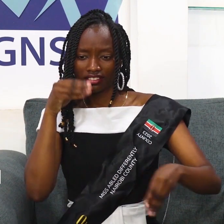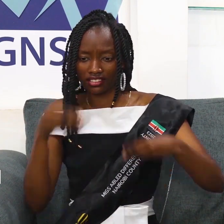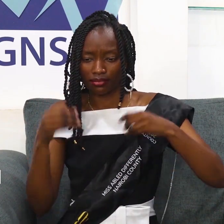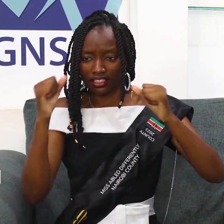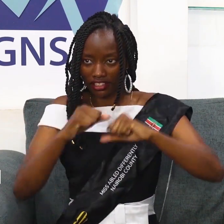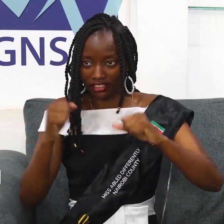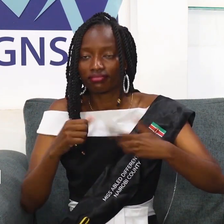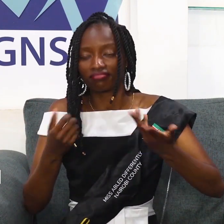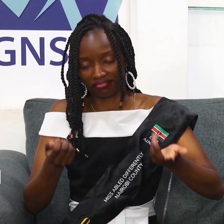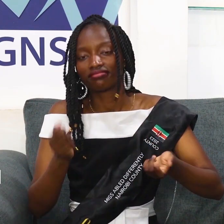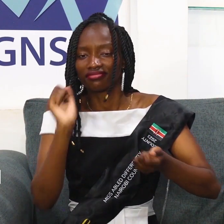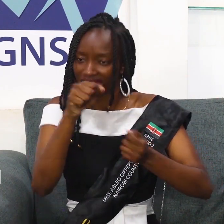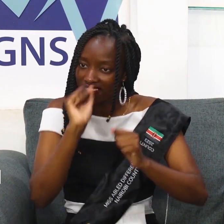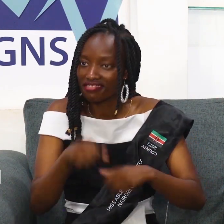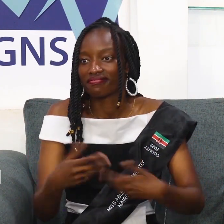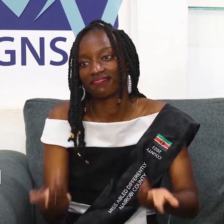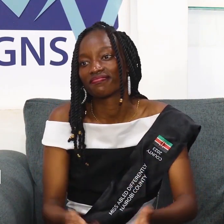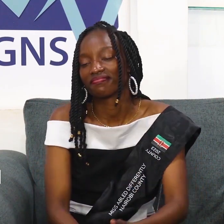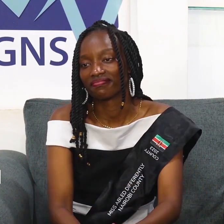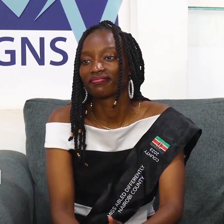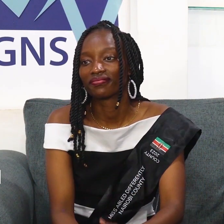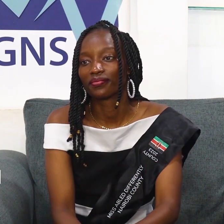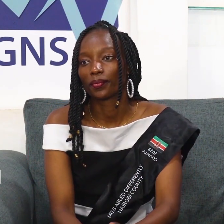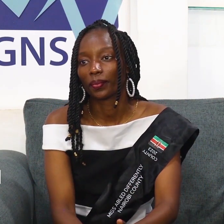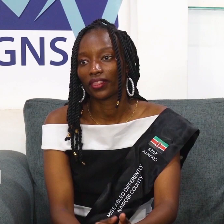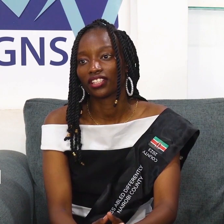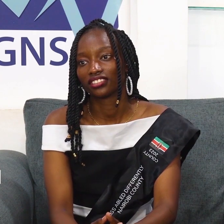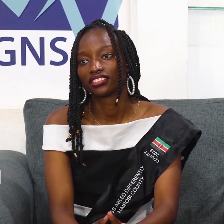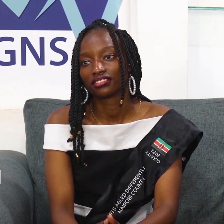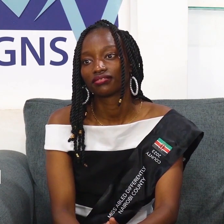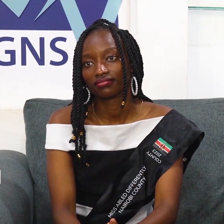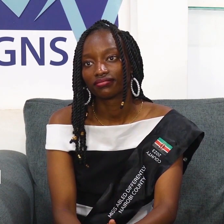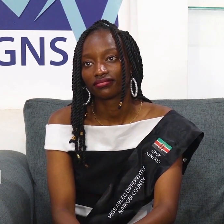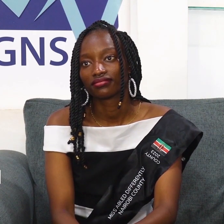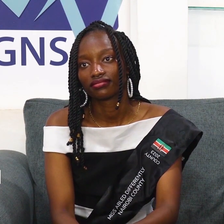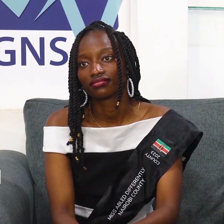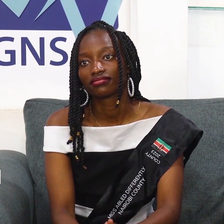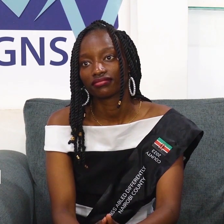to him about the different disabilities and the contexts that they usually have for modeling.